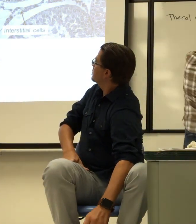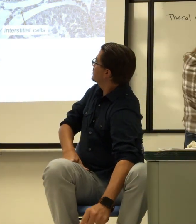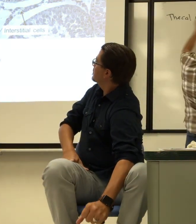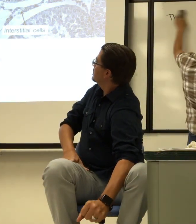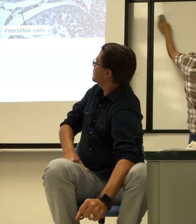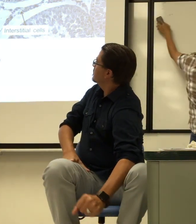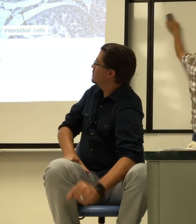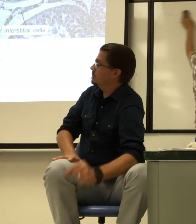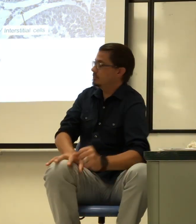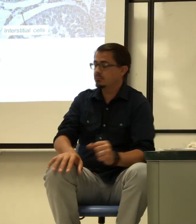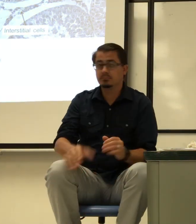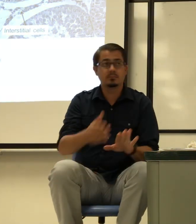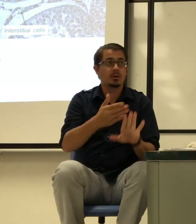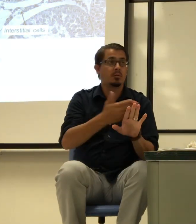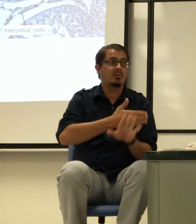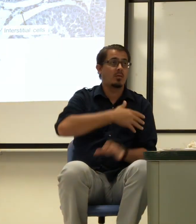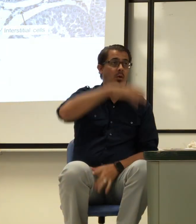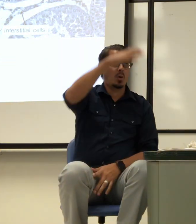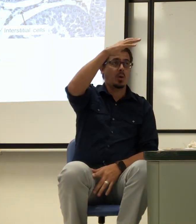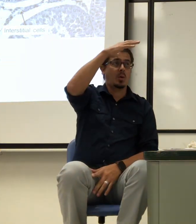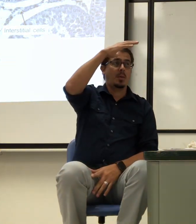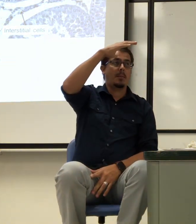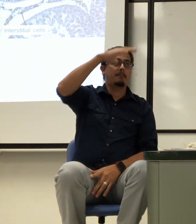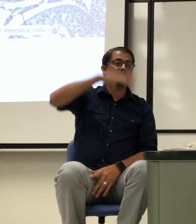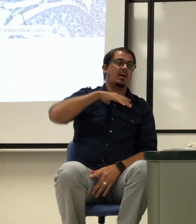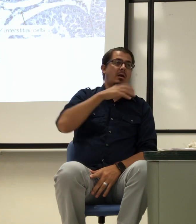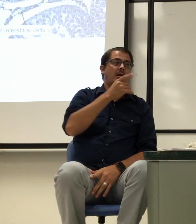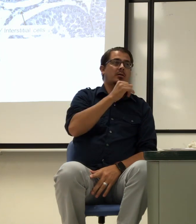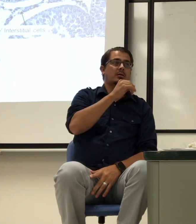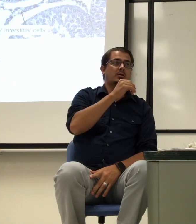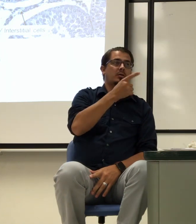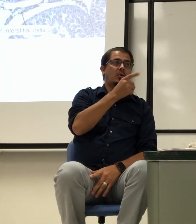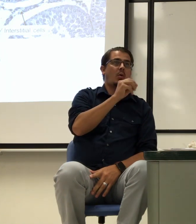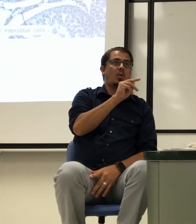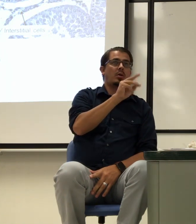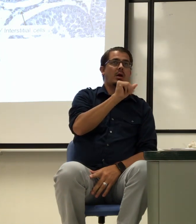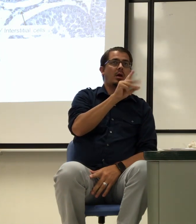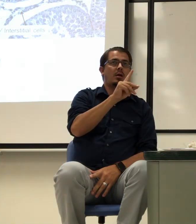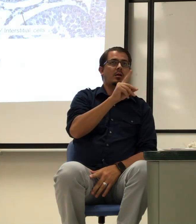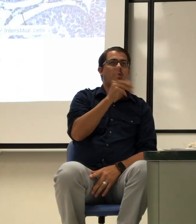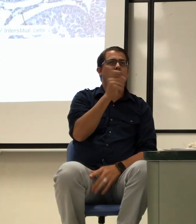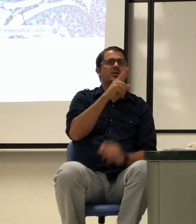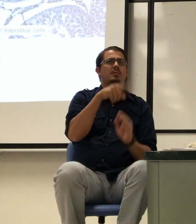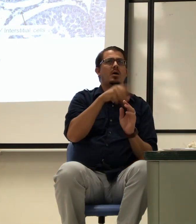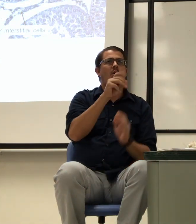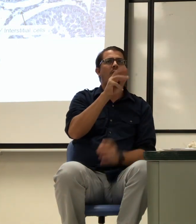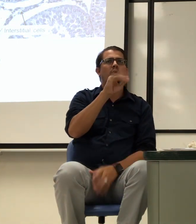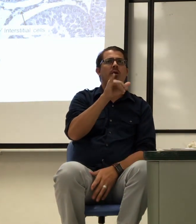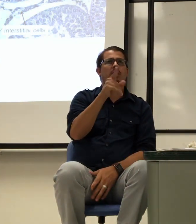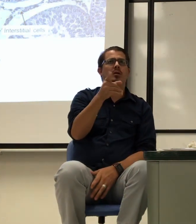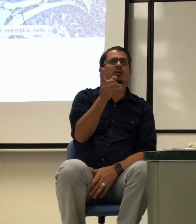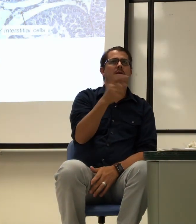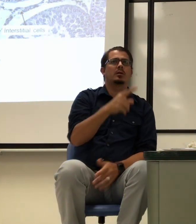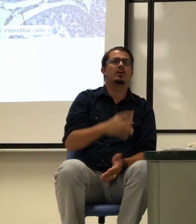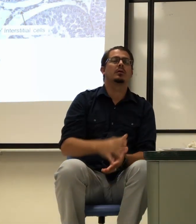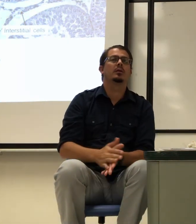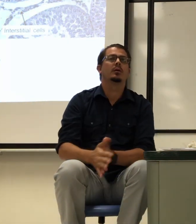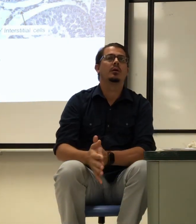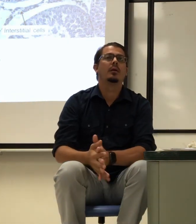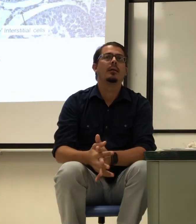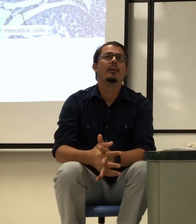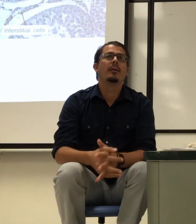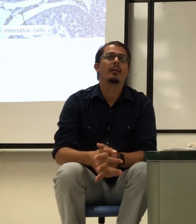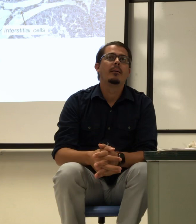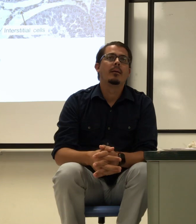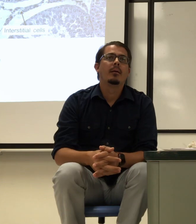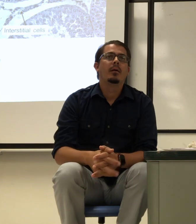Okay, before I do the male gonad, any questions on ovary? Yeah. Just a quick quiz question.